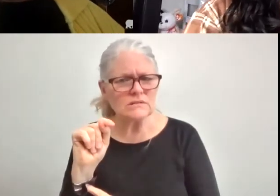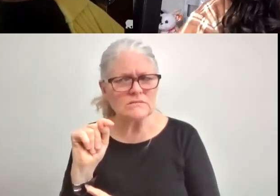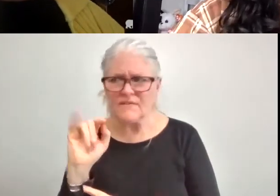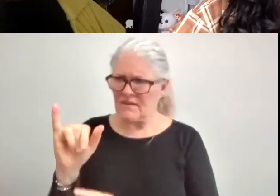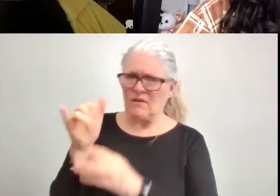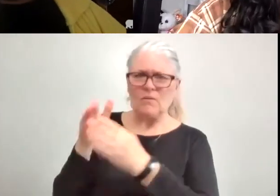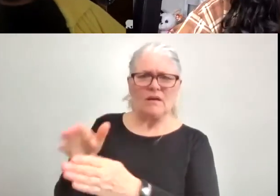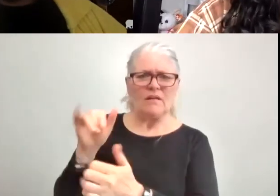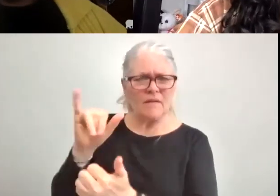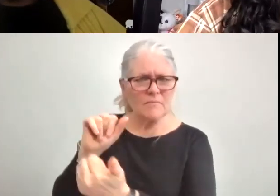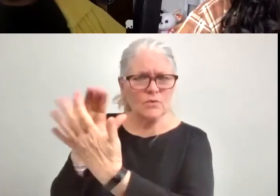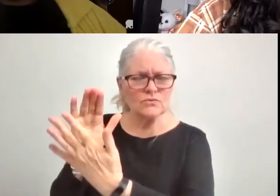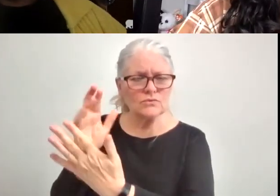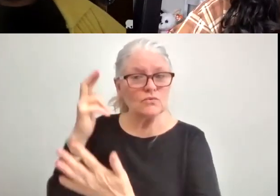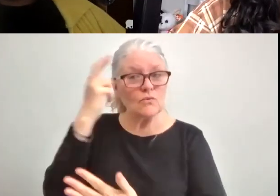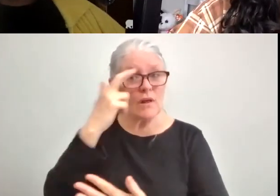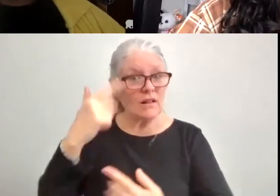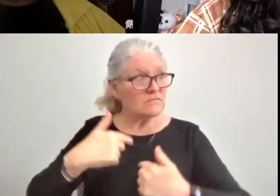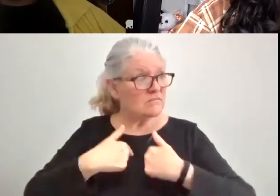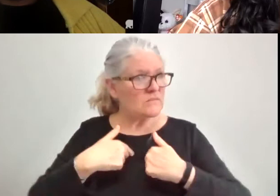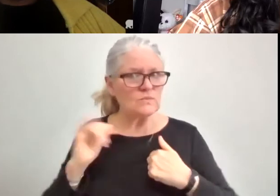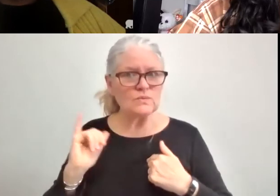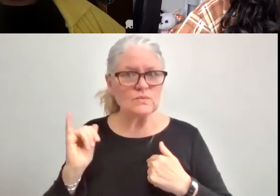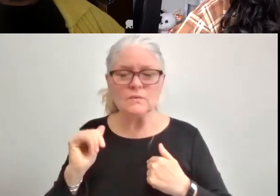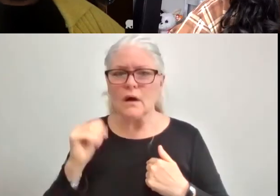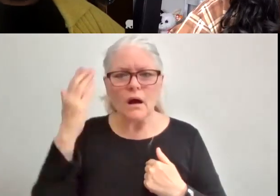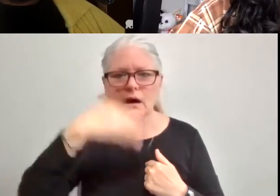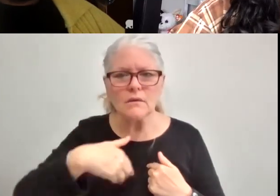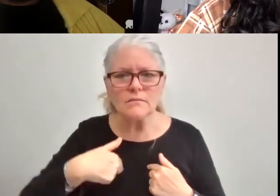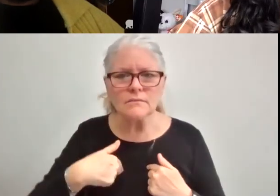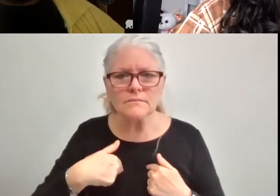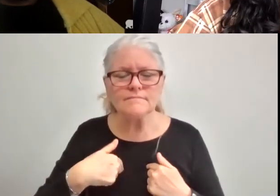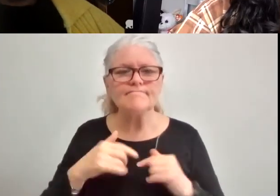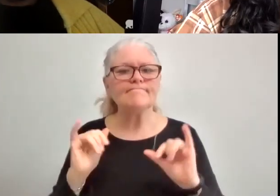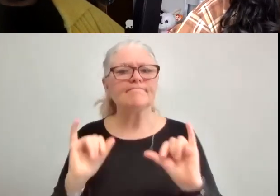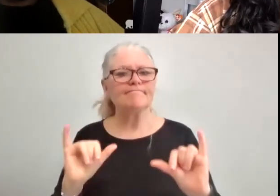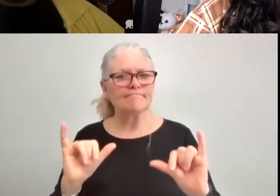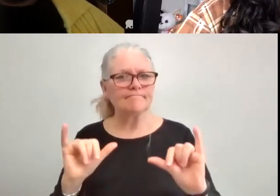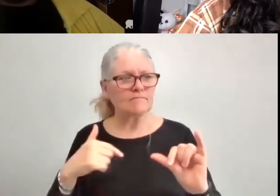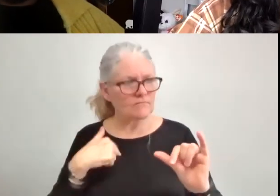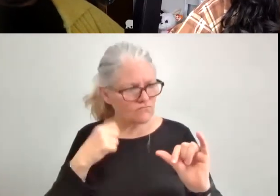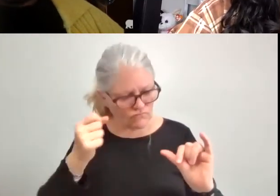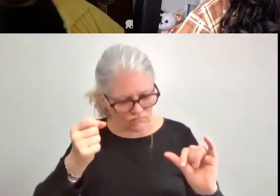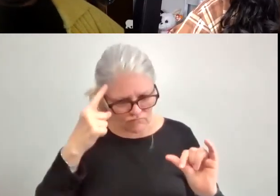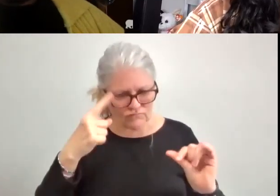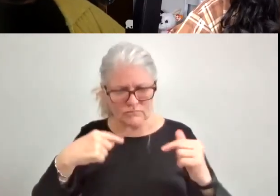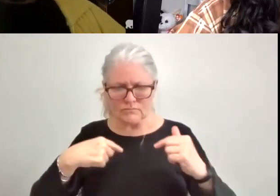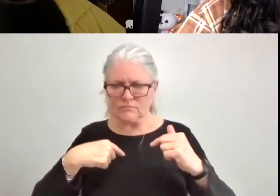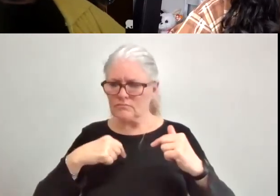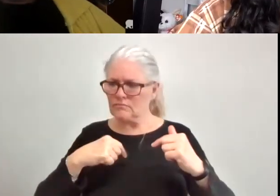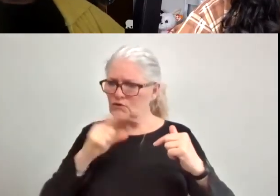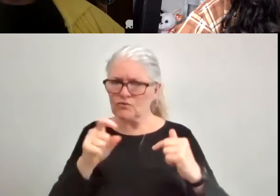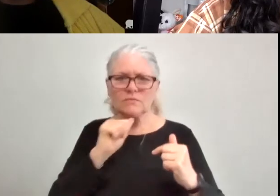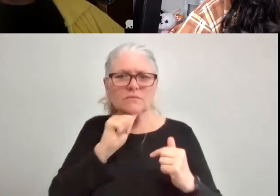same way. And so I really started understanding that, like, I don't deserve to be treated poorly either.